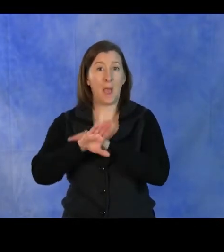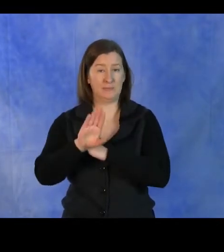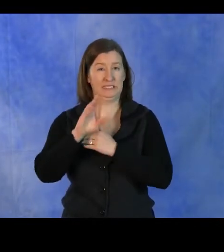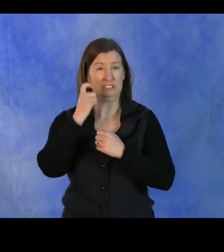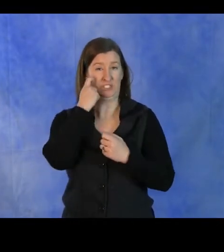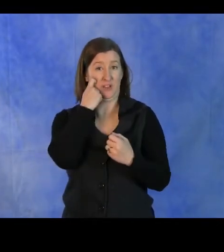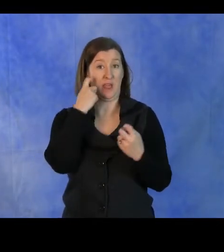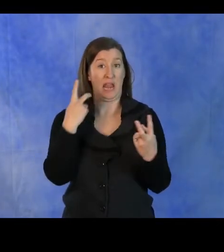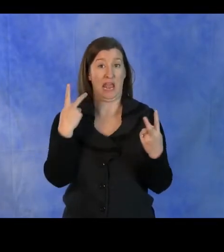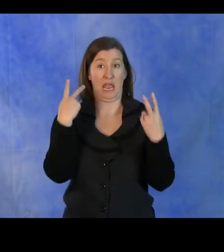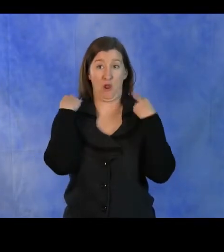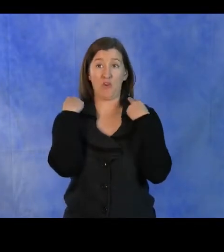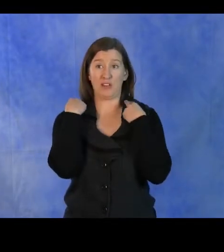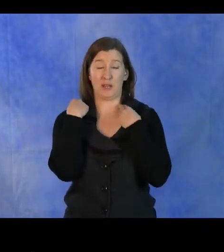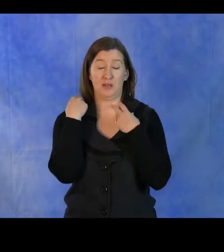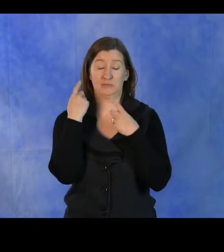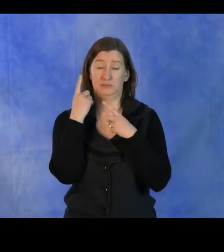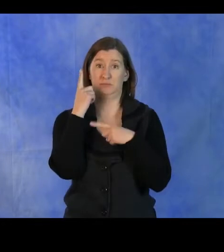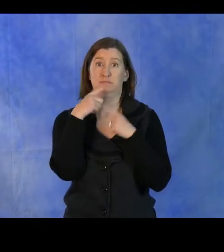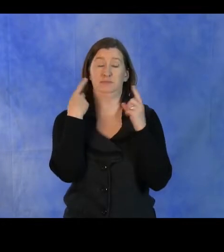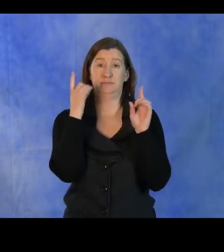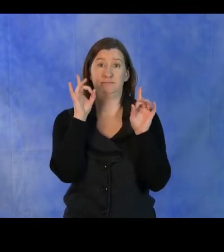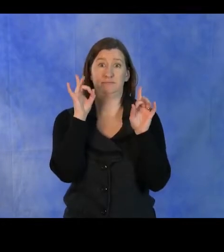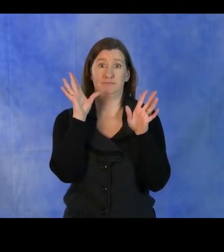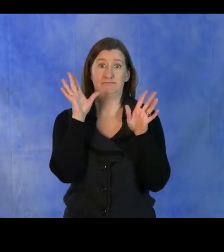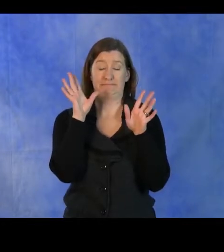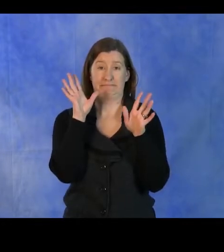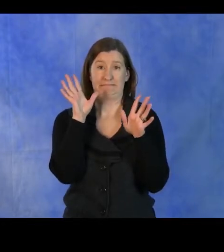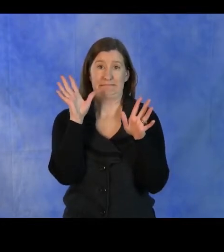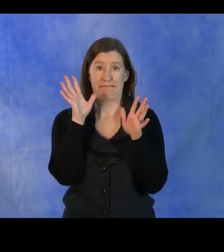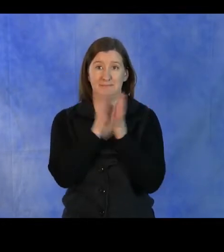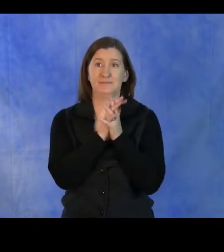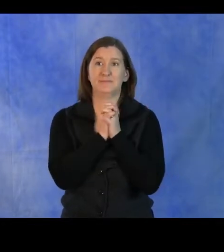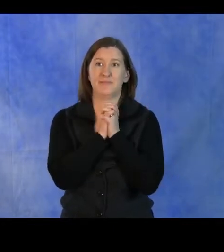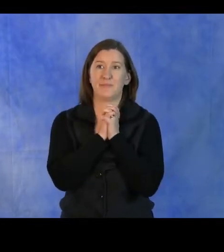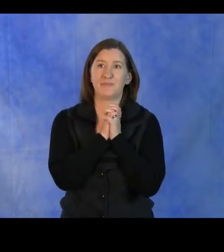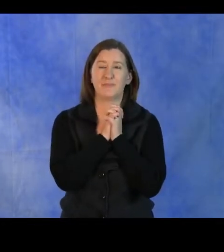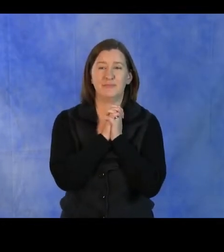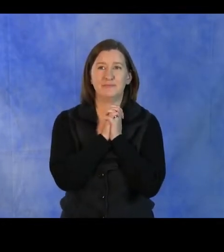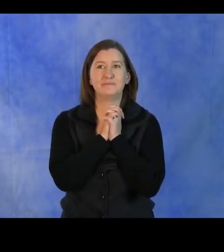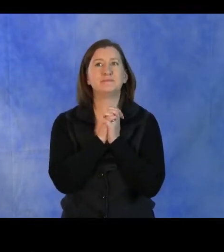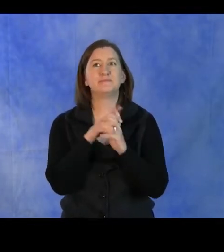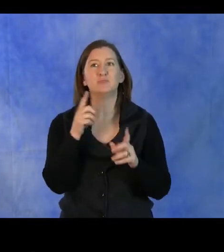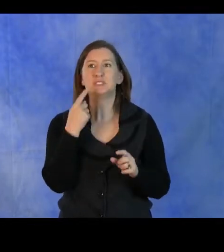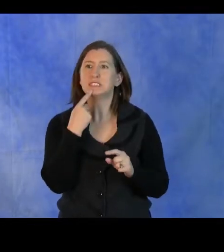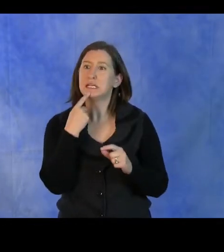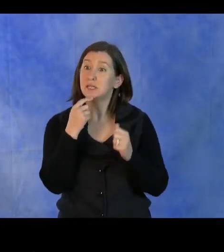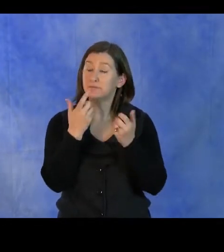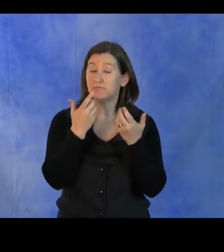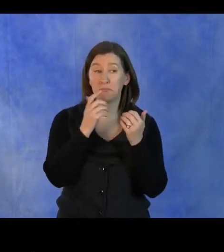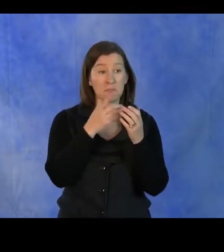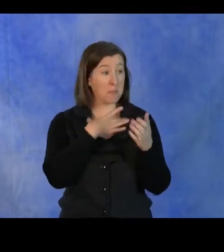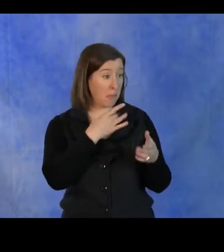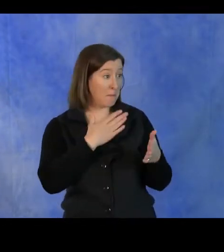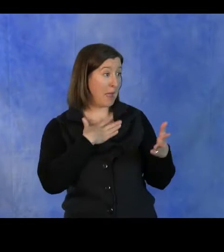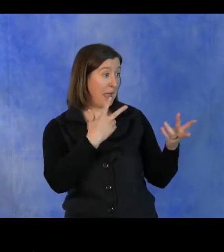coworker came in and just got a haircut and it looks awful,